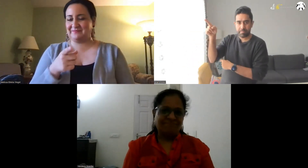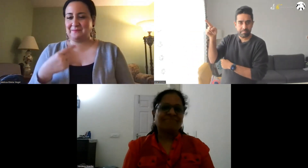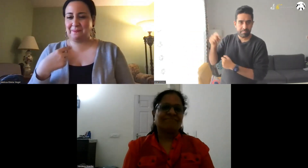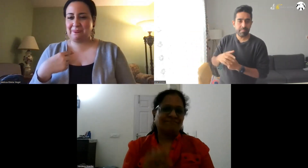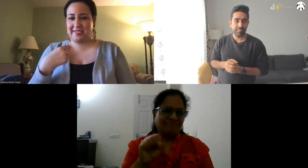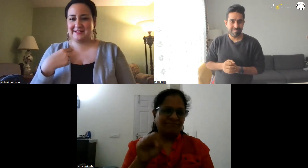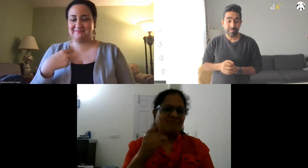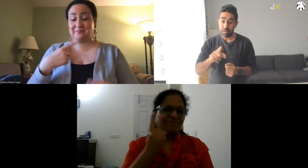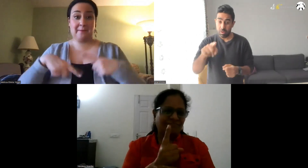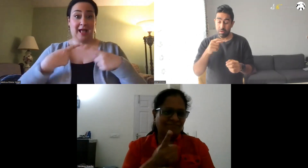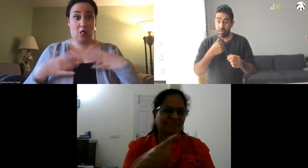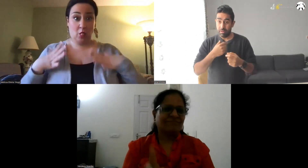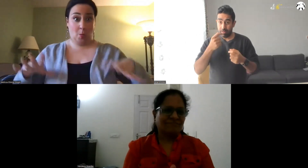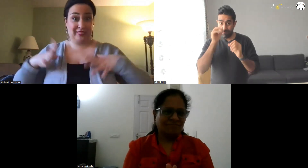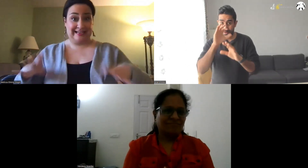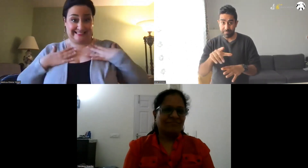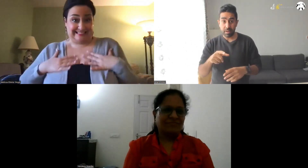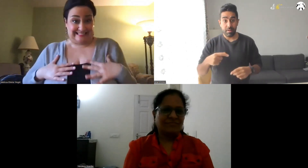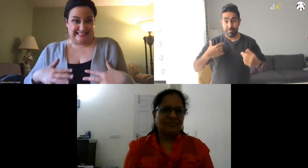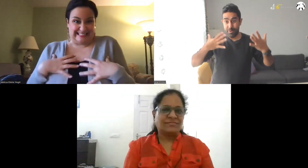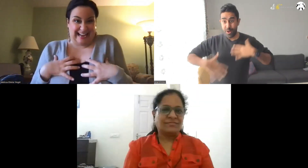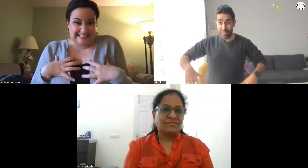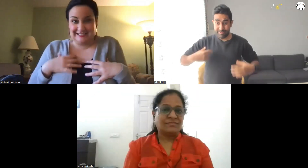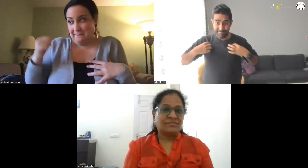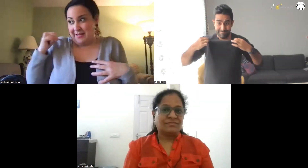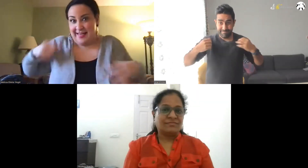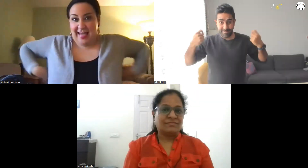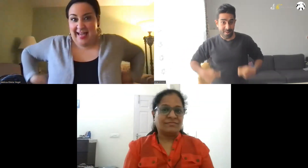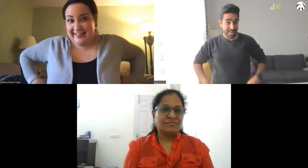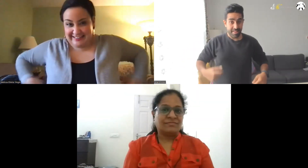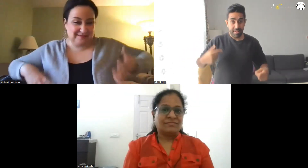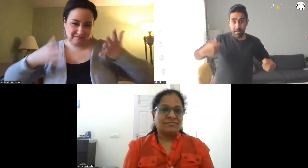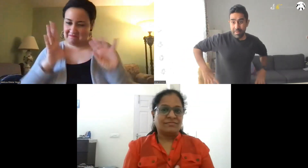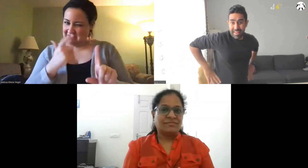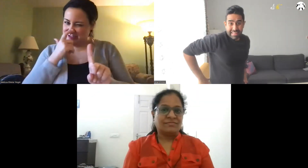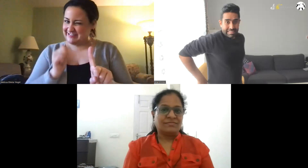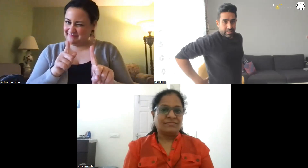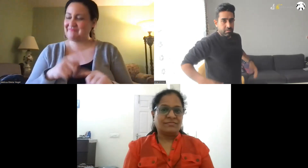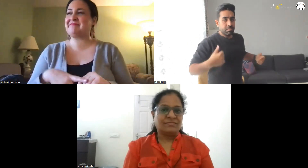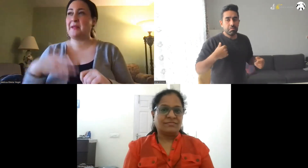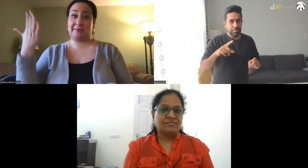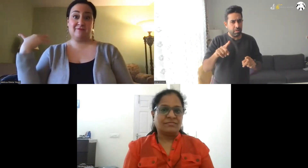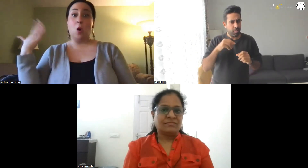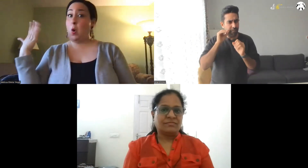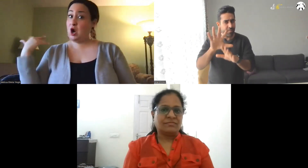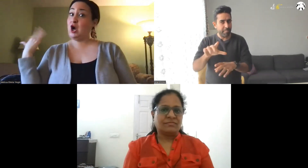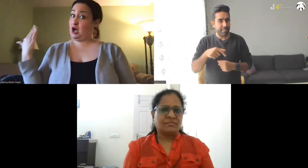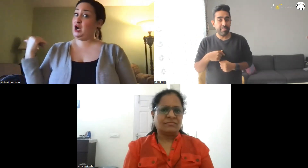figure someone has. So that's a just point of a social media. But what attire we used